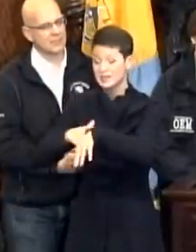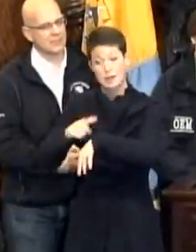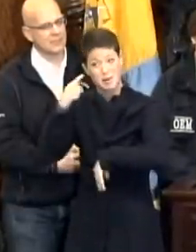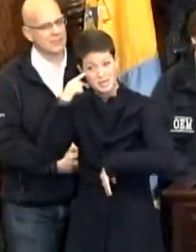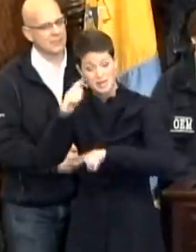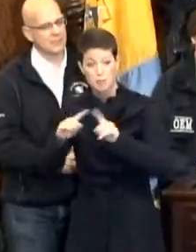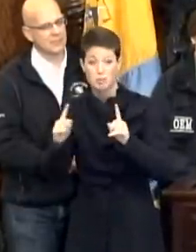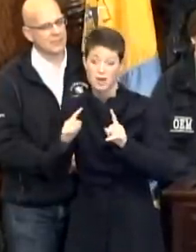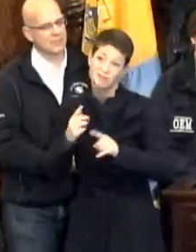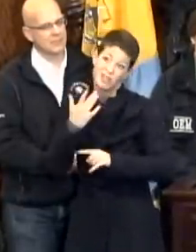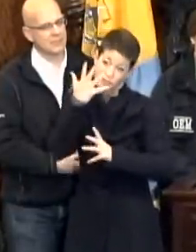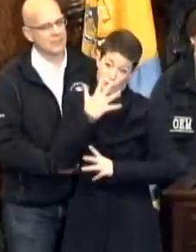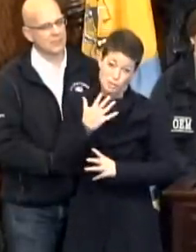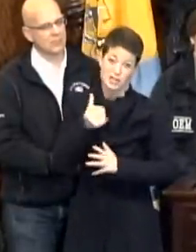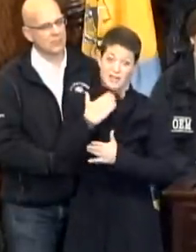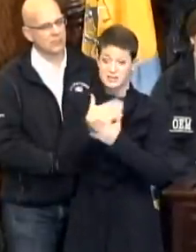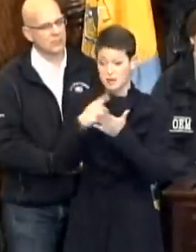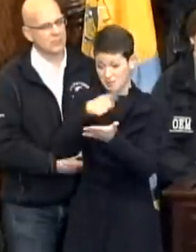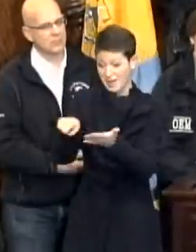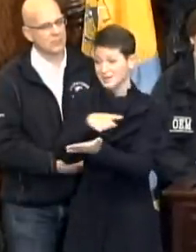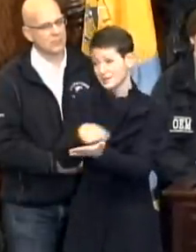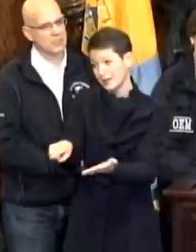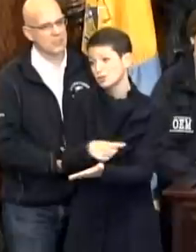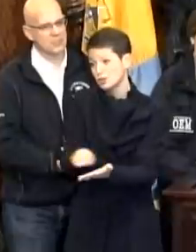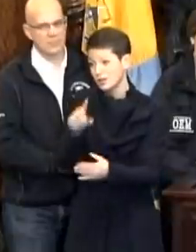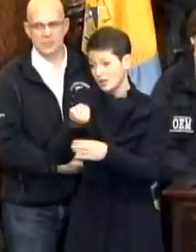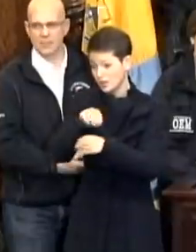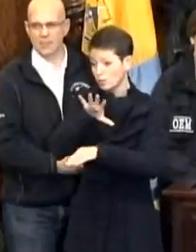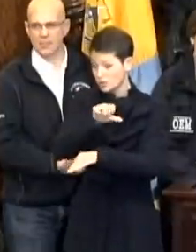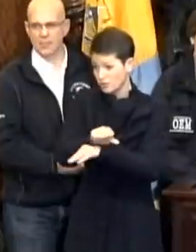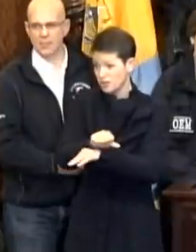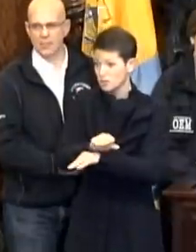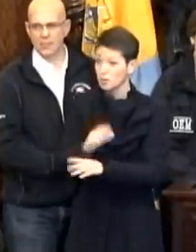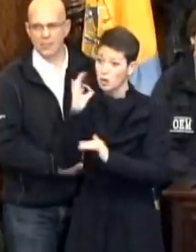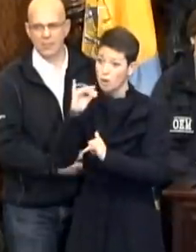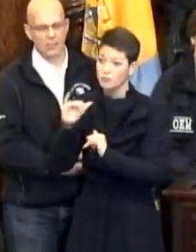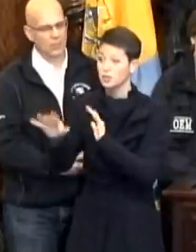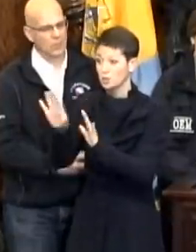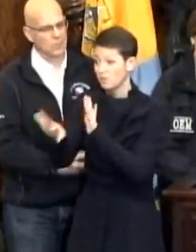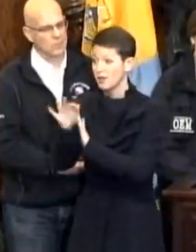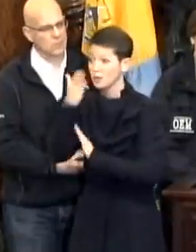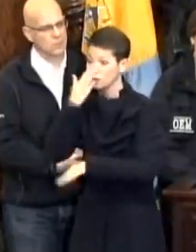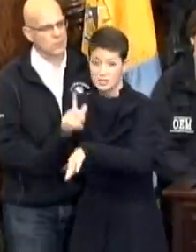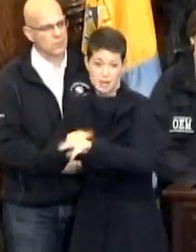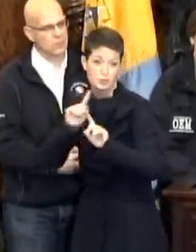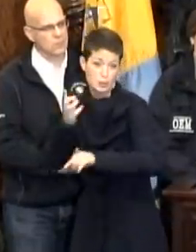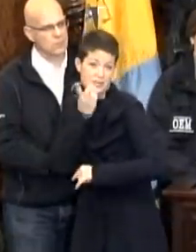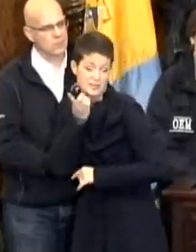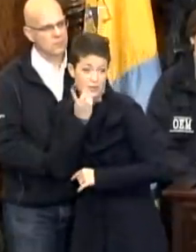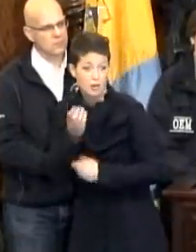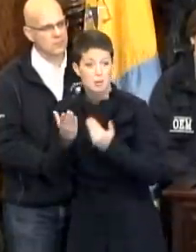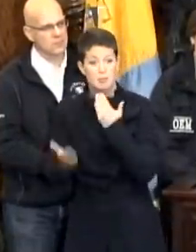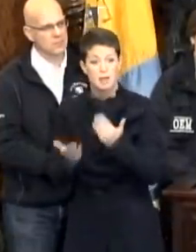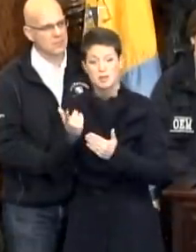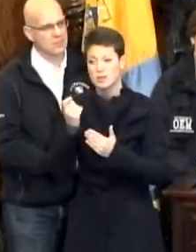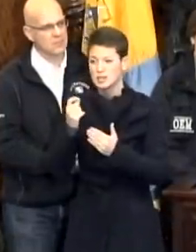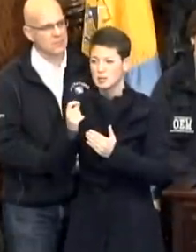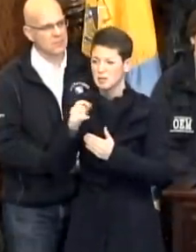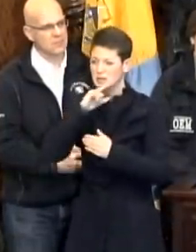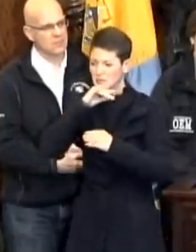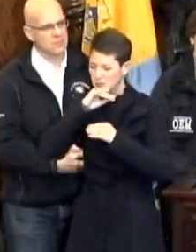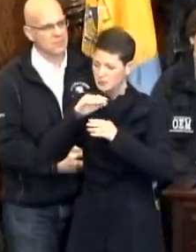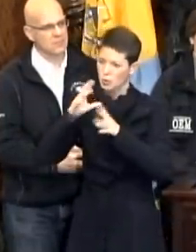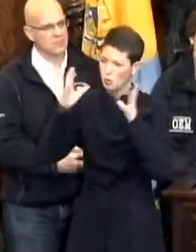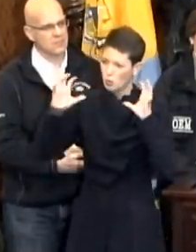Unfortunately, they've had some cancellations, and so you might get lucky and pick up one. As I mentioned earlier, there might be a little bit of slush out there on